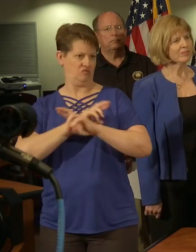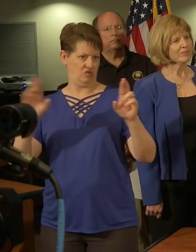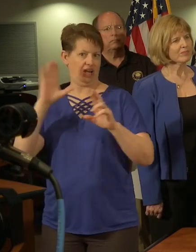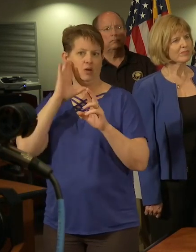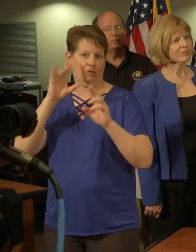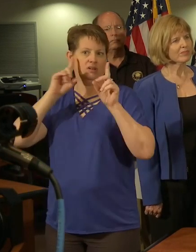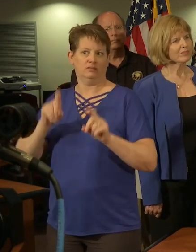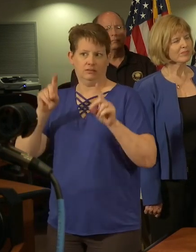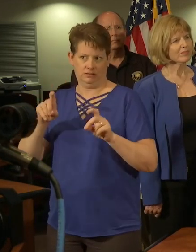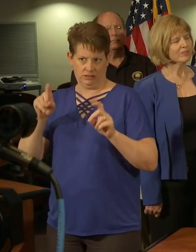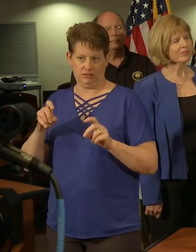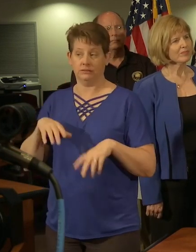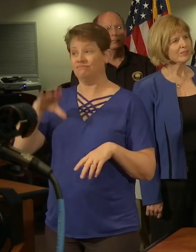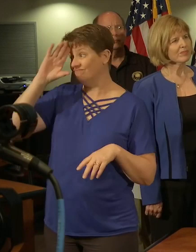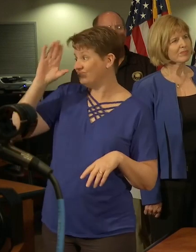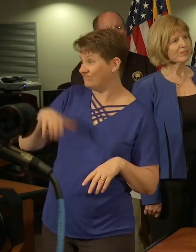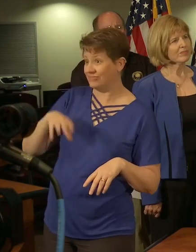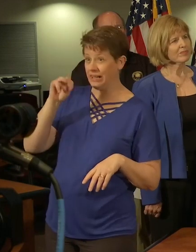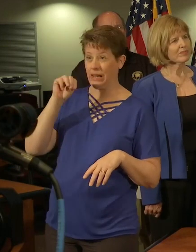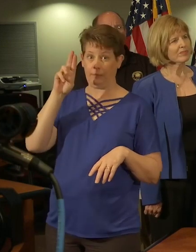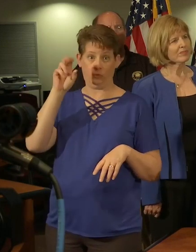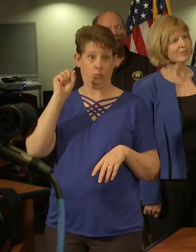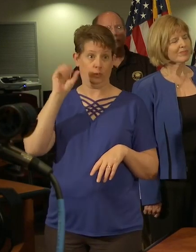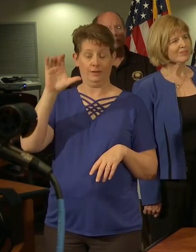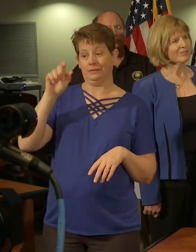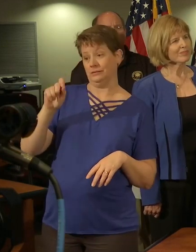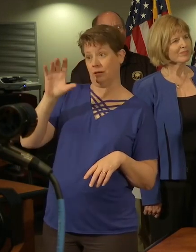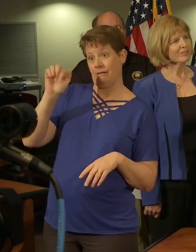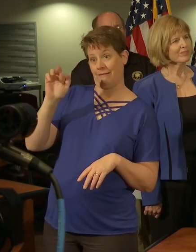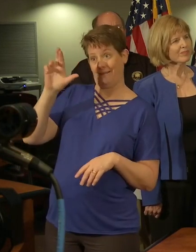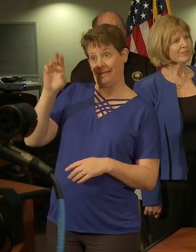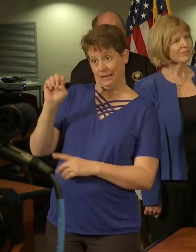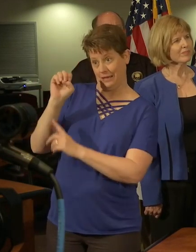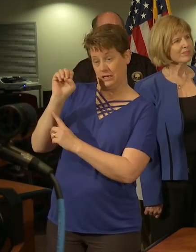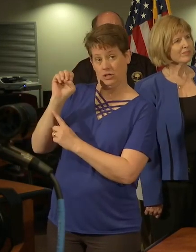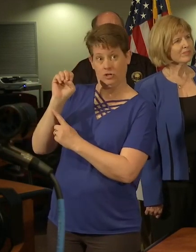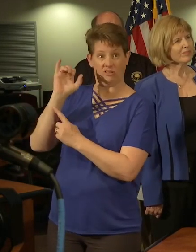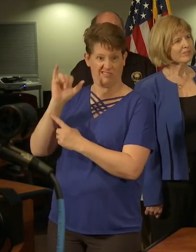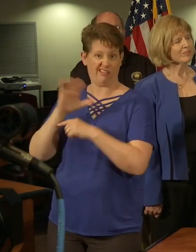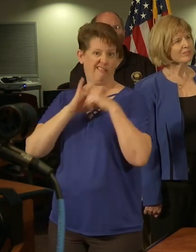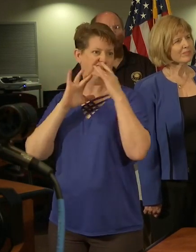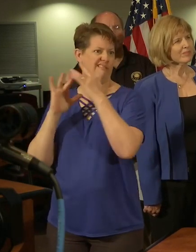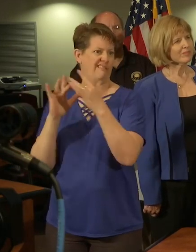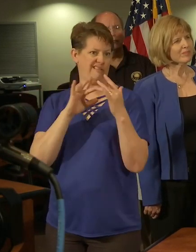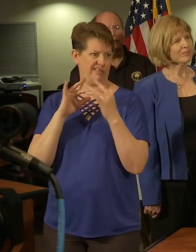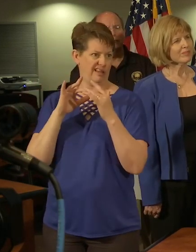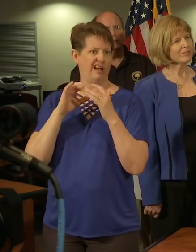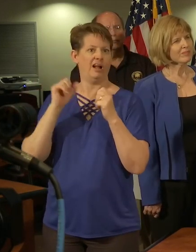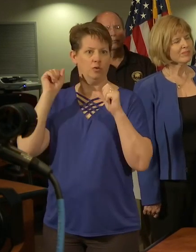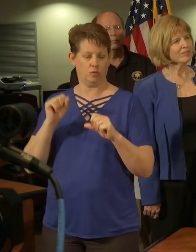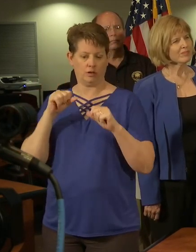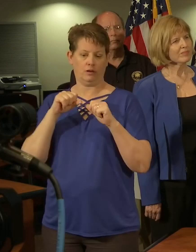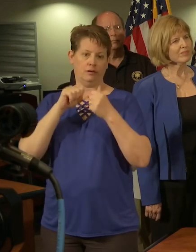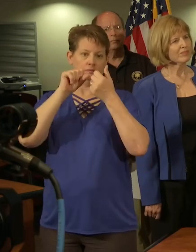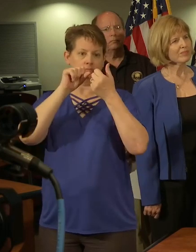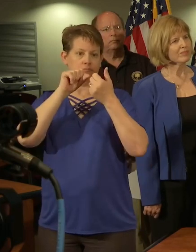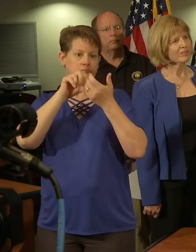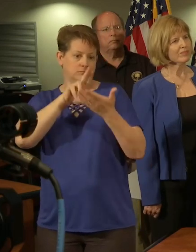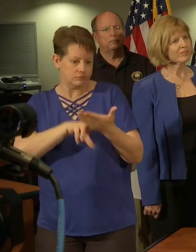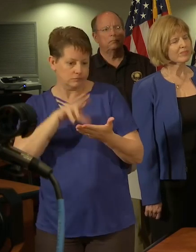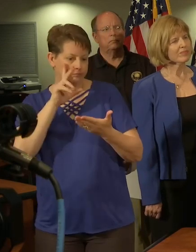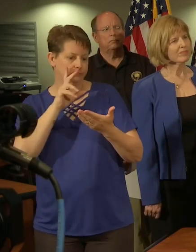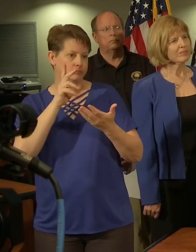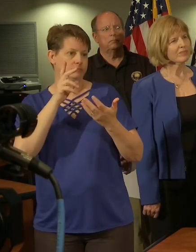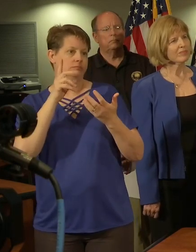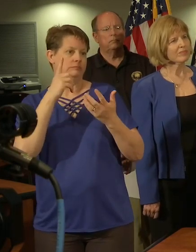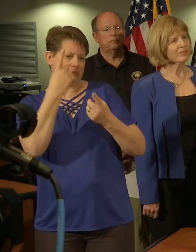already know, the MUSC.care is where you can go online to receive screening from